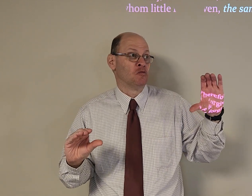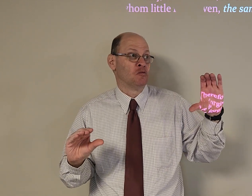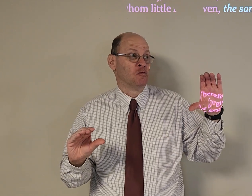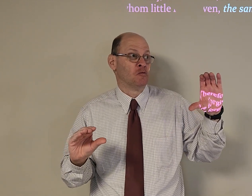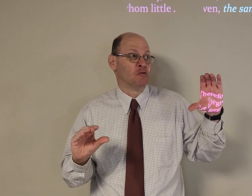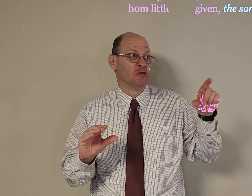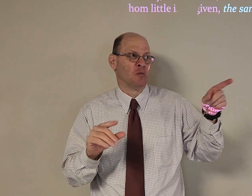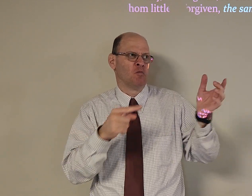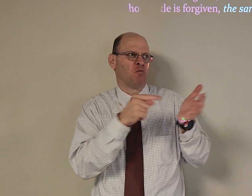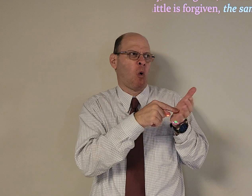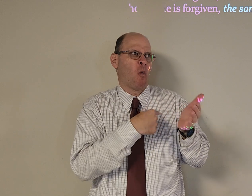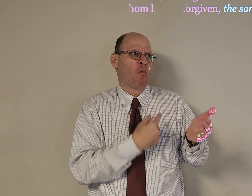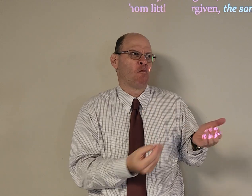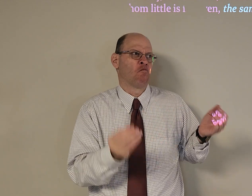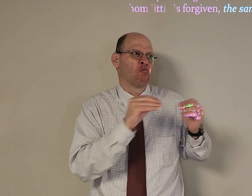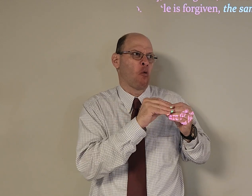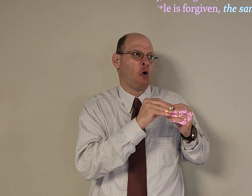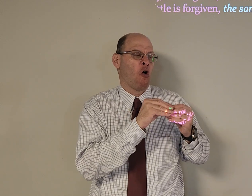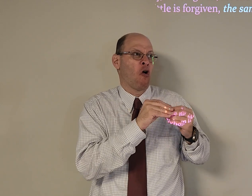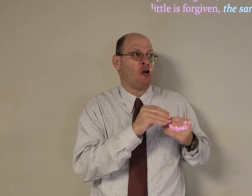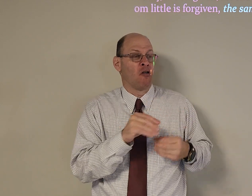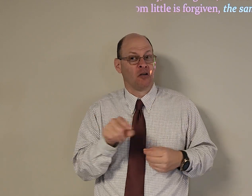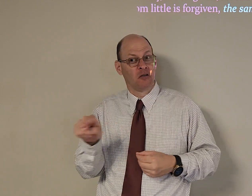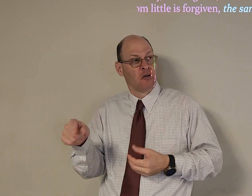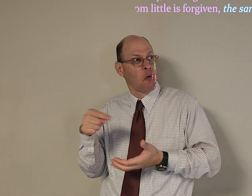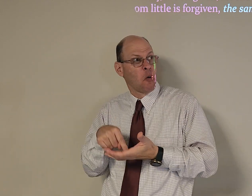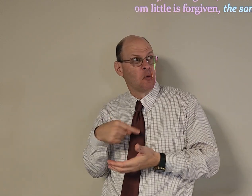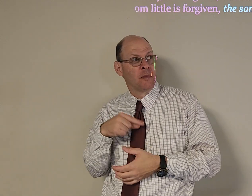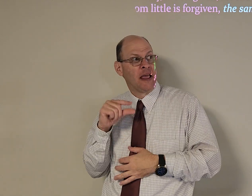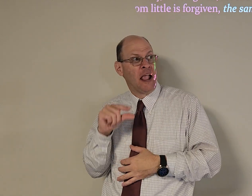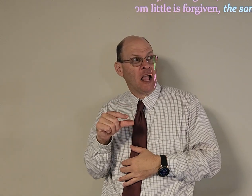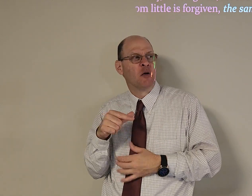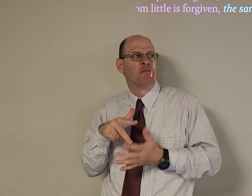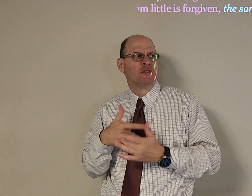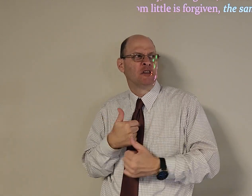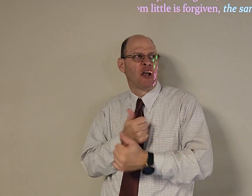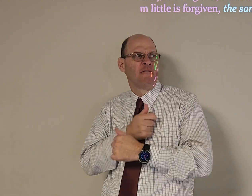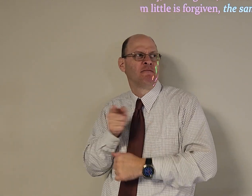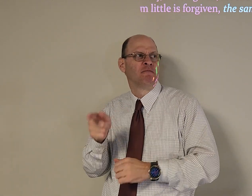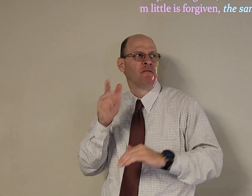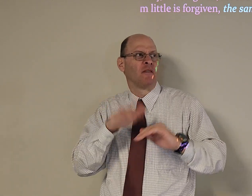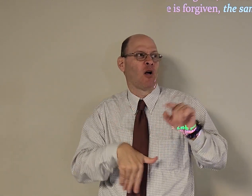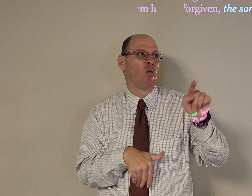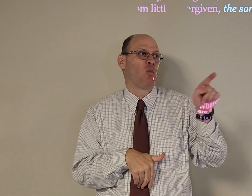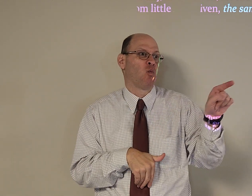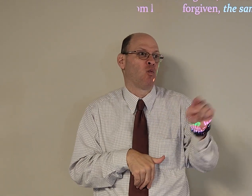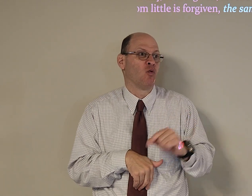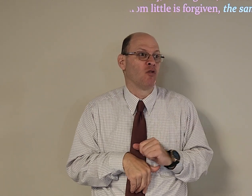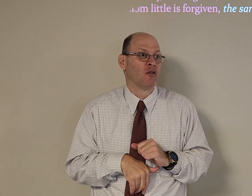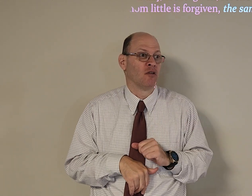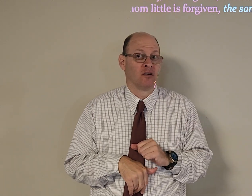So you have judgment, great and small. You owe me great, you owe me